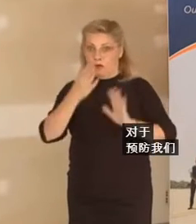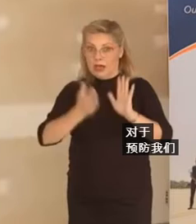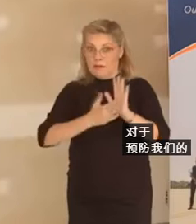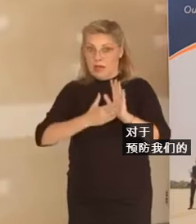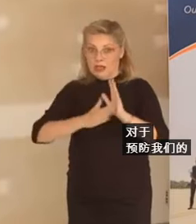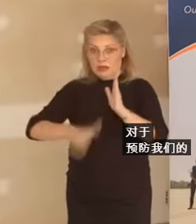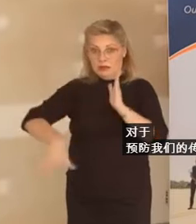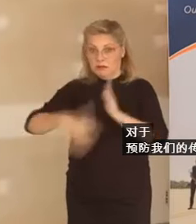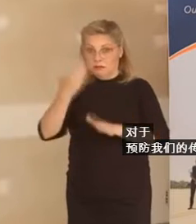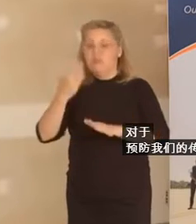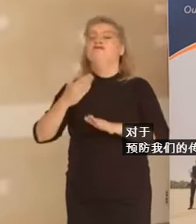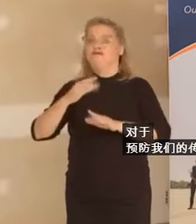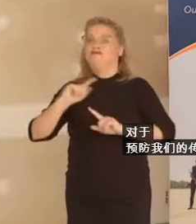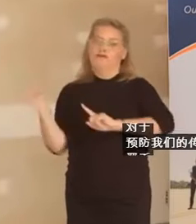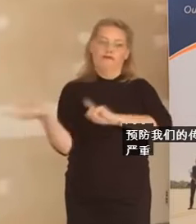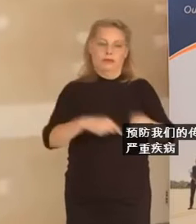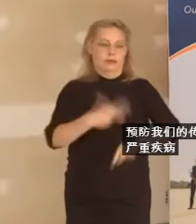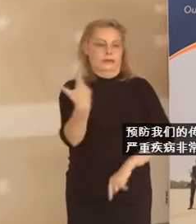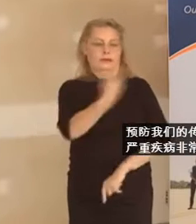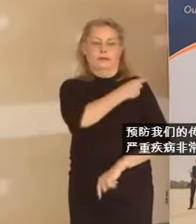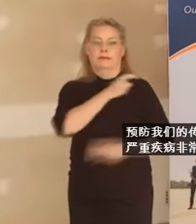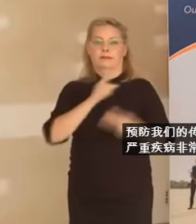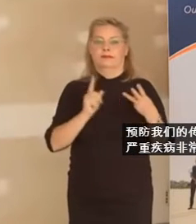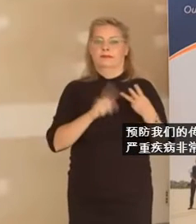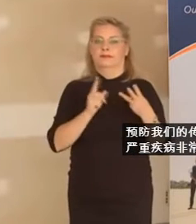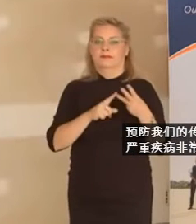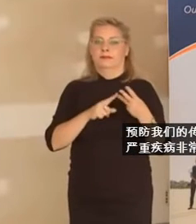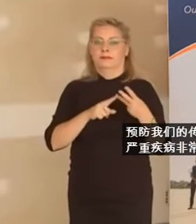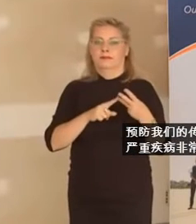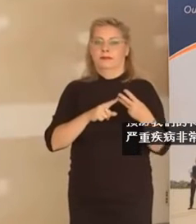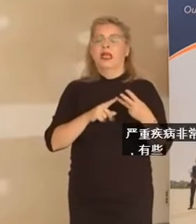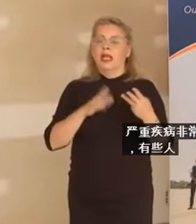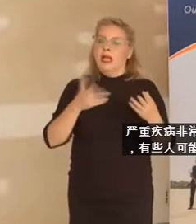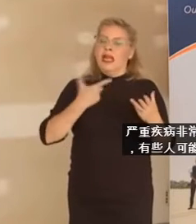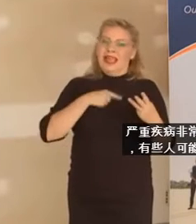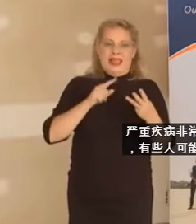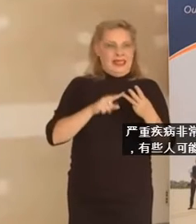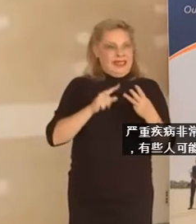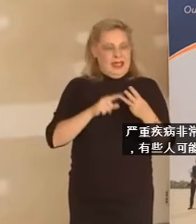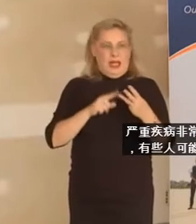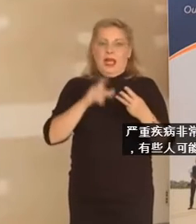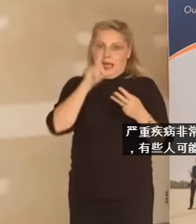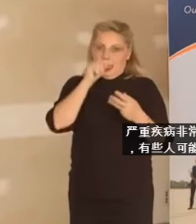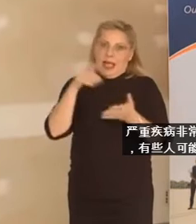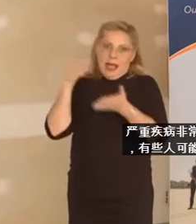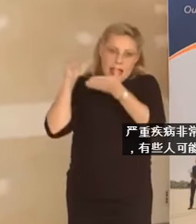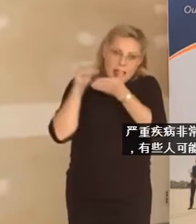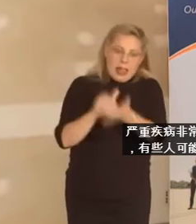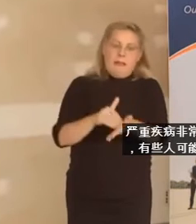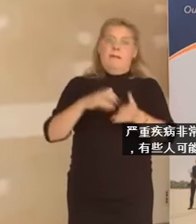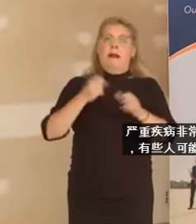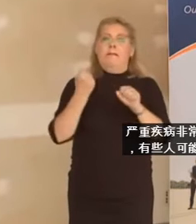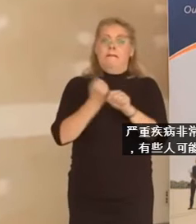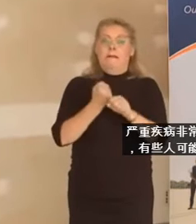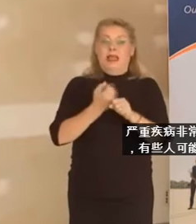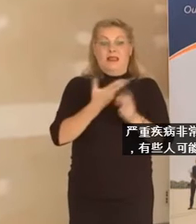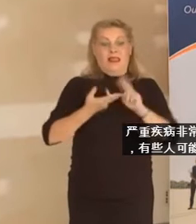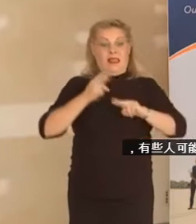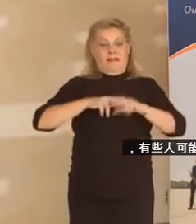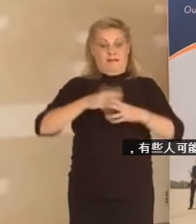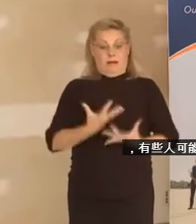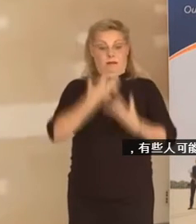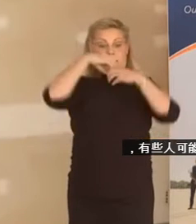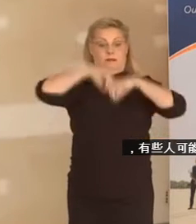preventing the transmission and serious disease that we're seeing that can occur in some people from COVID.